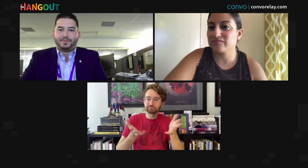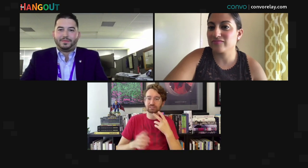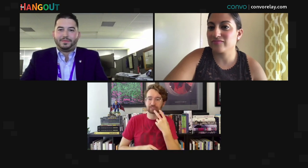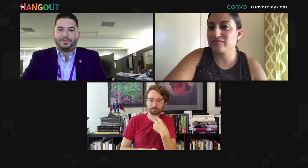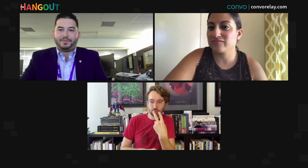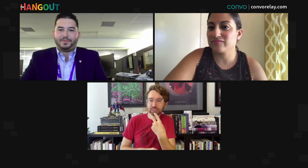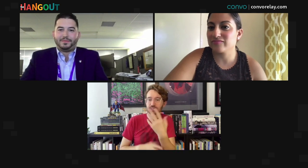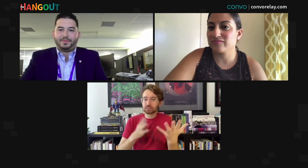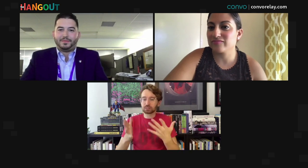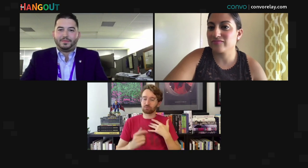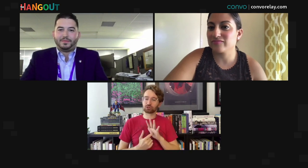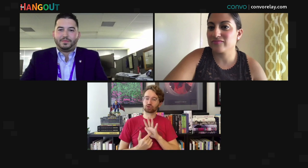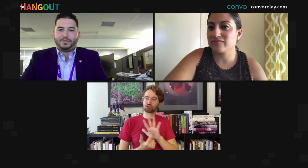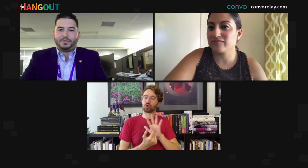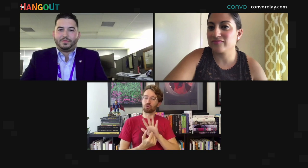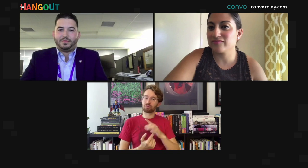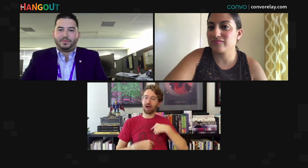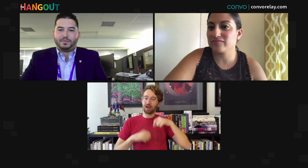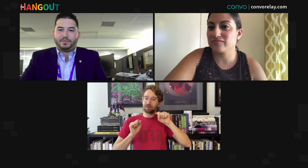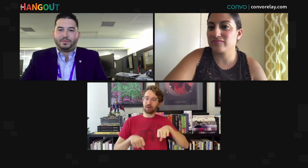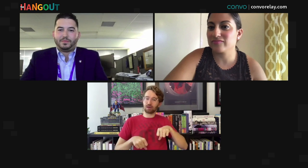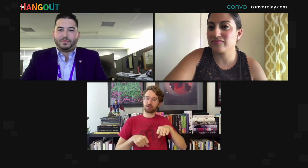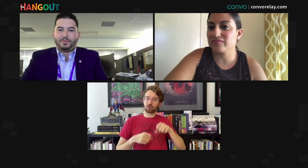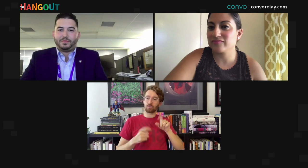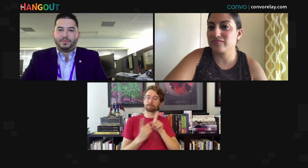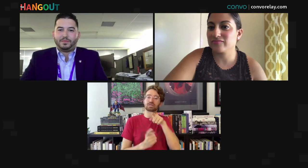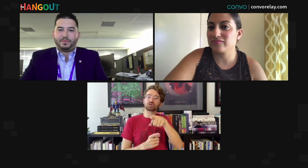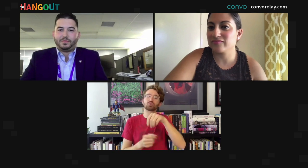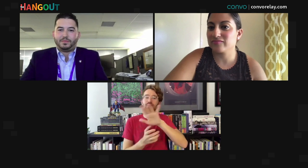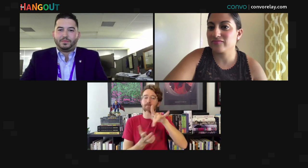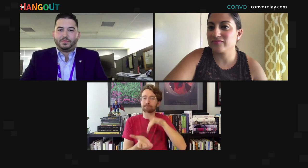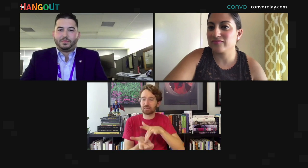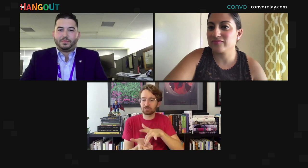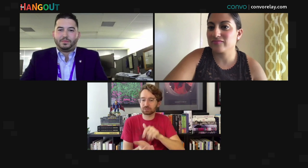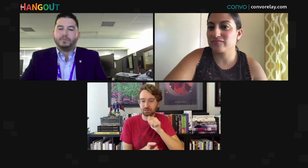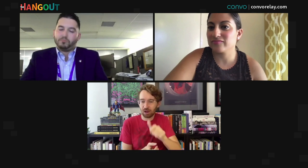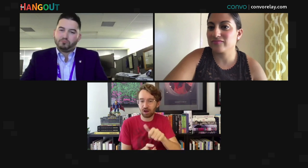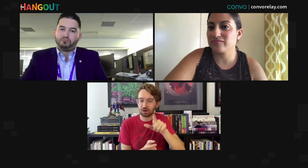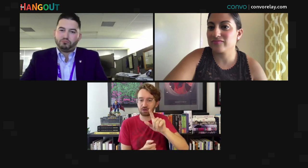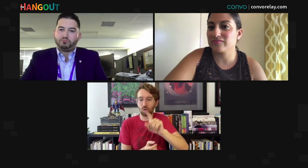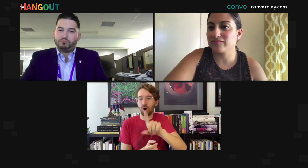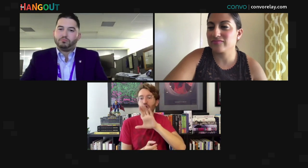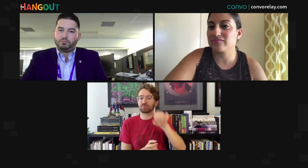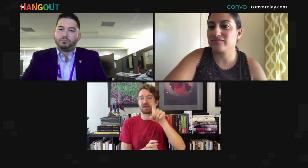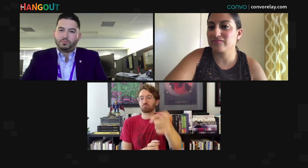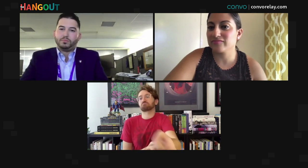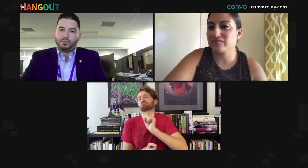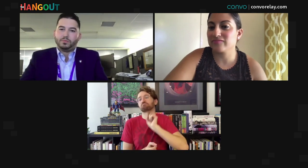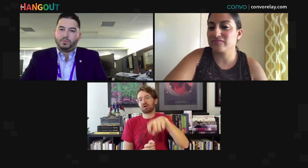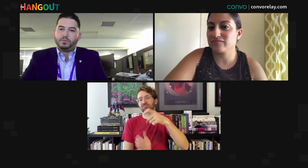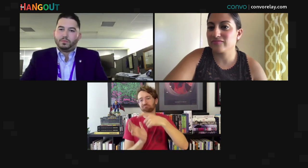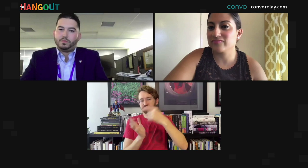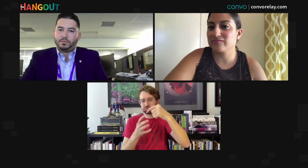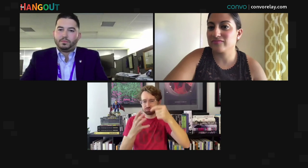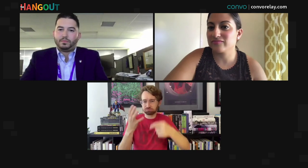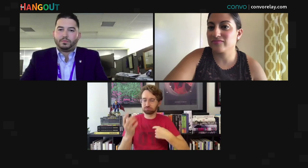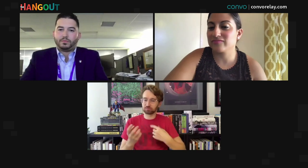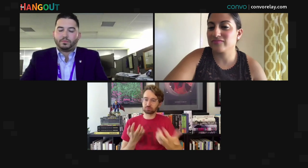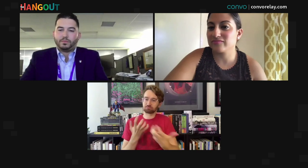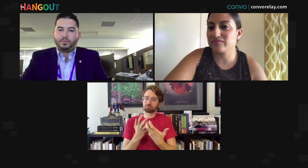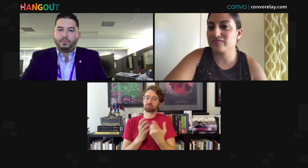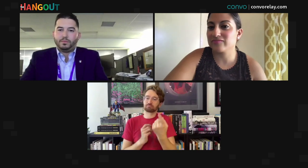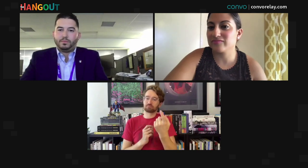in person and I can lip read and I navigate through that just to show them I can meet you in the middle. And it's not